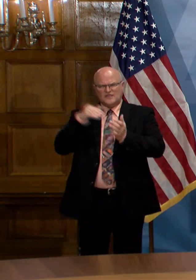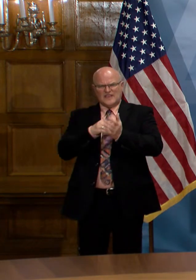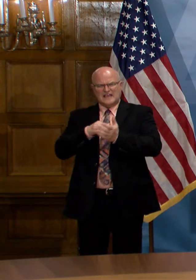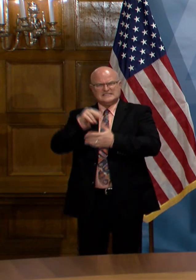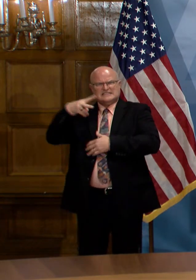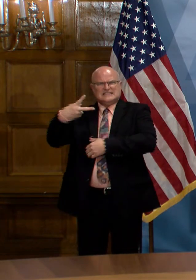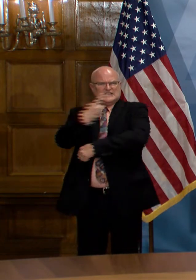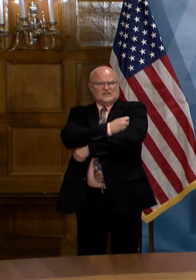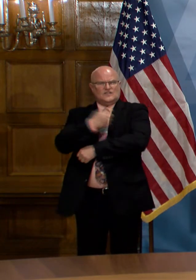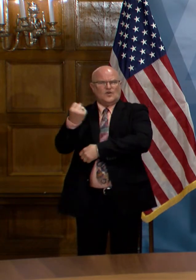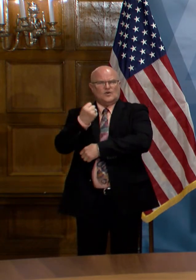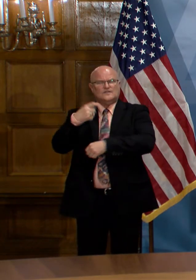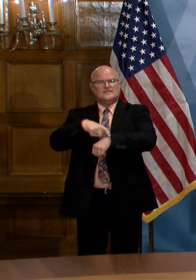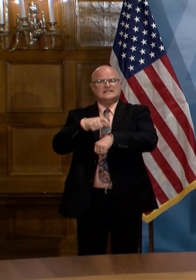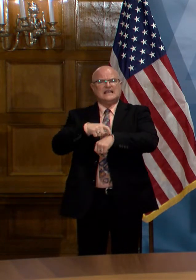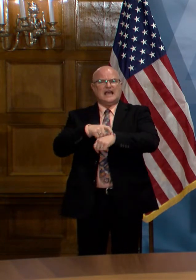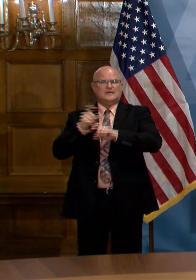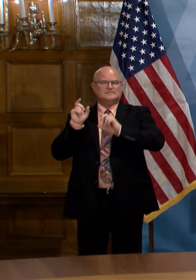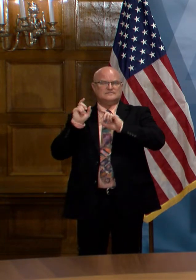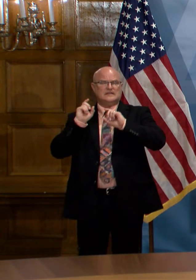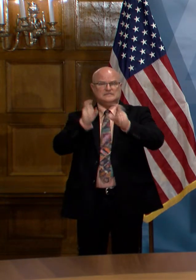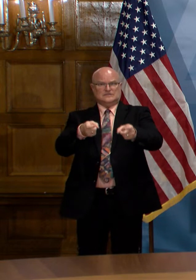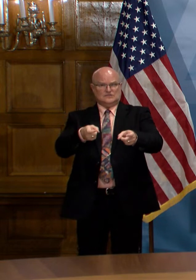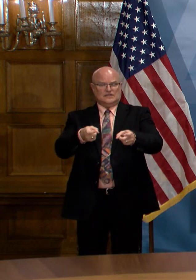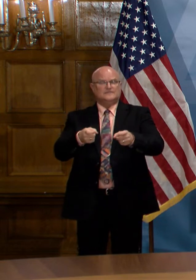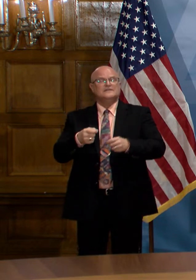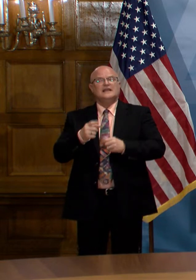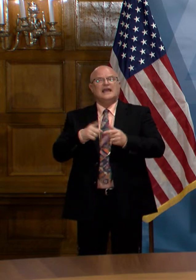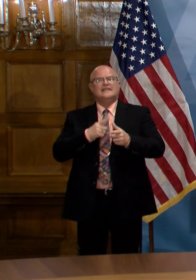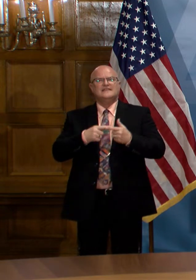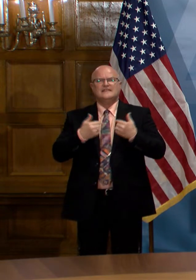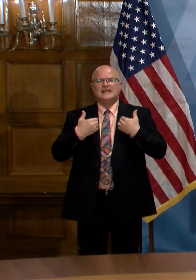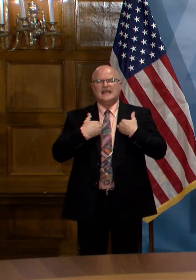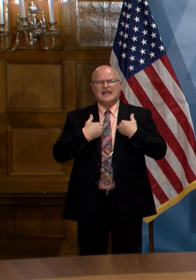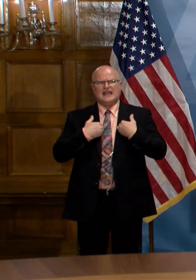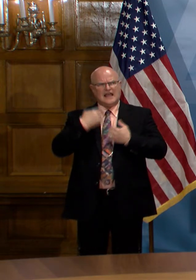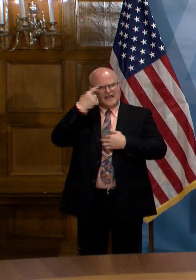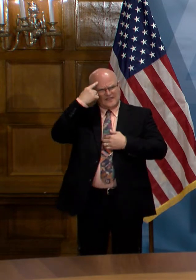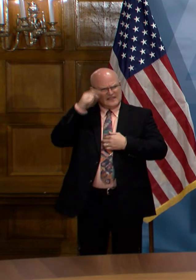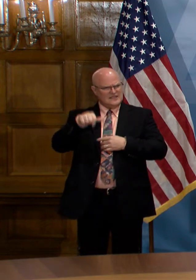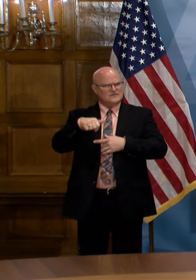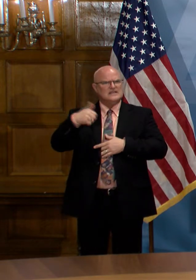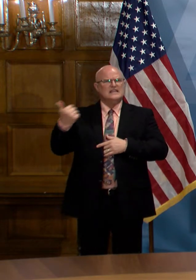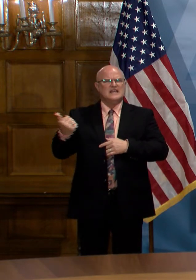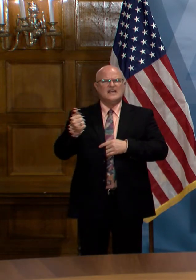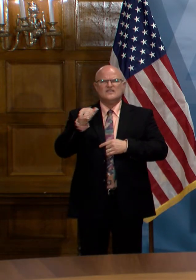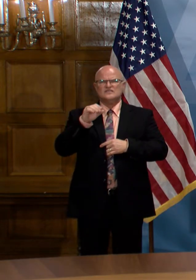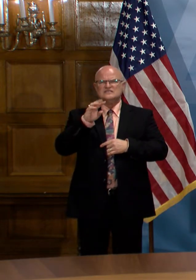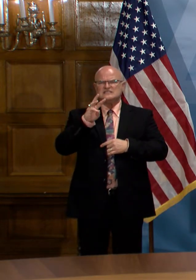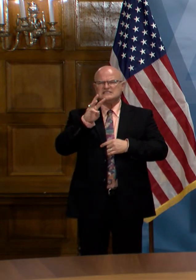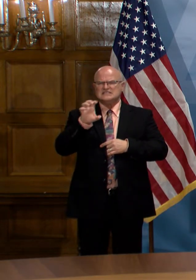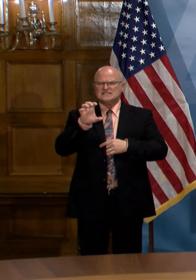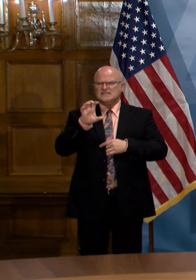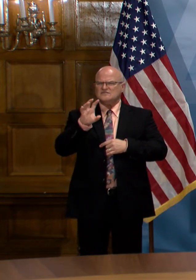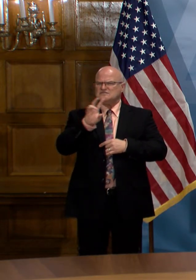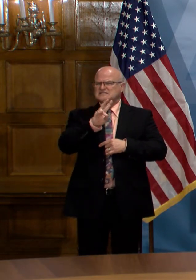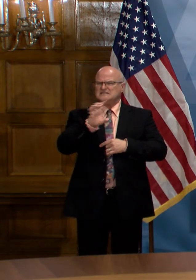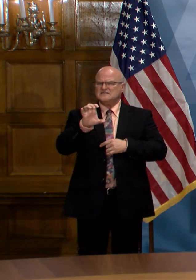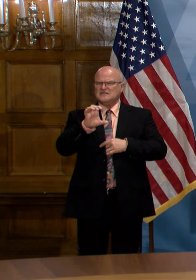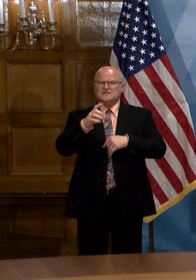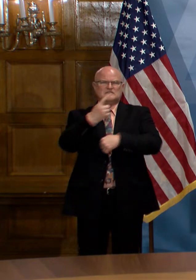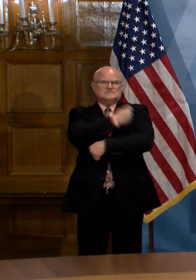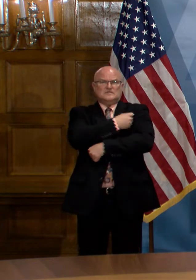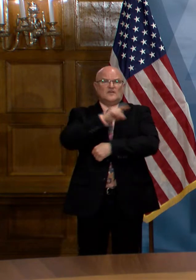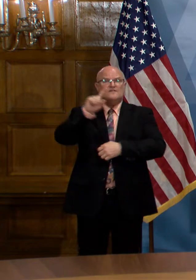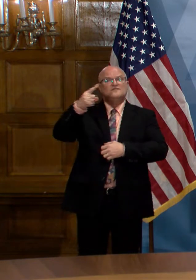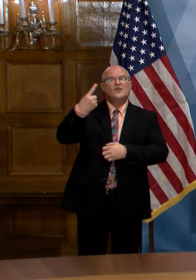were holding to the time of administration. And then they had, I think it was another 600 or 700 doses that were